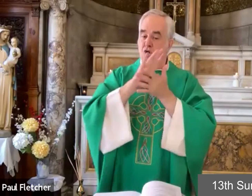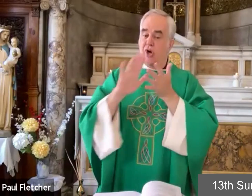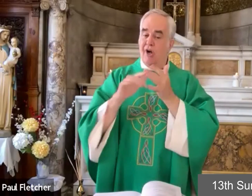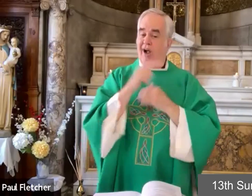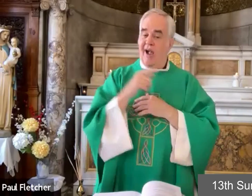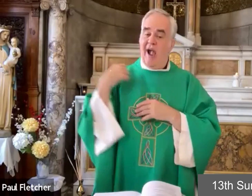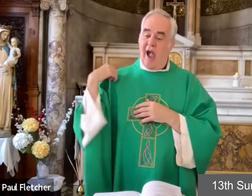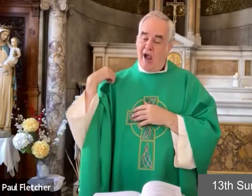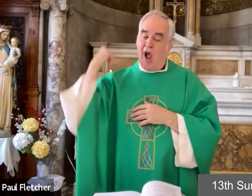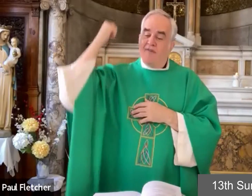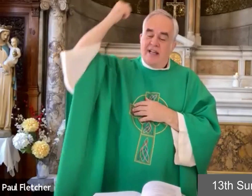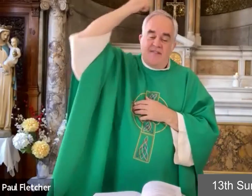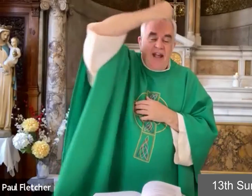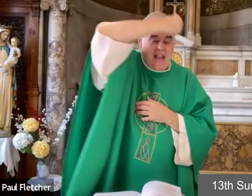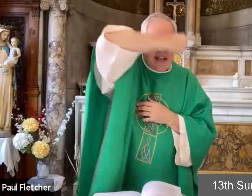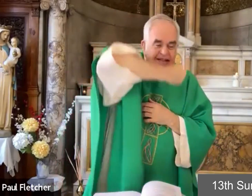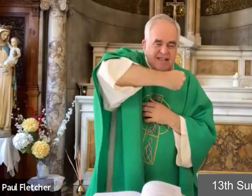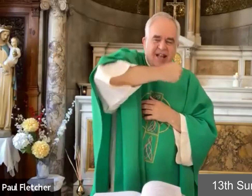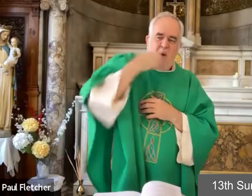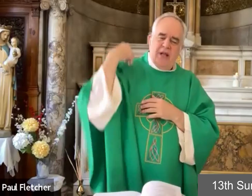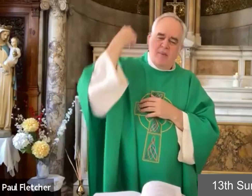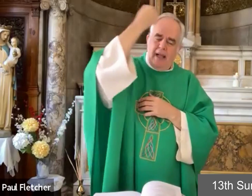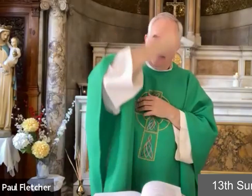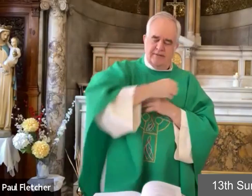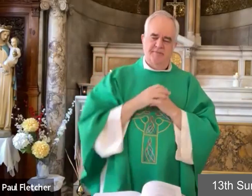Elijah having his faith with his mantle.